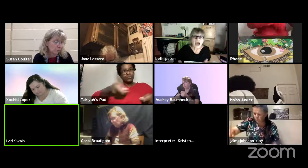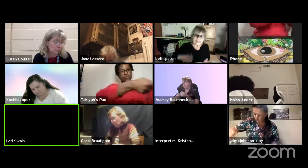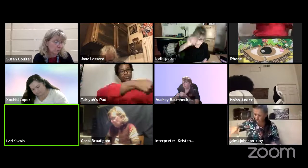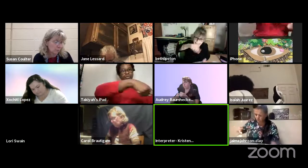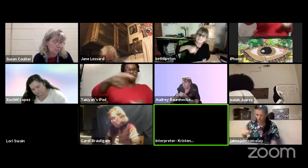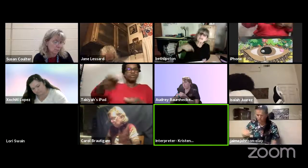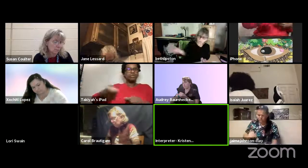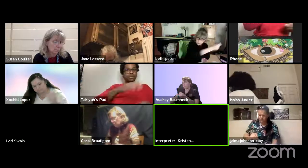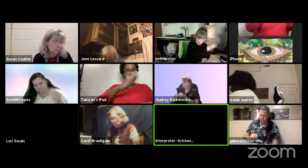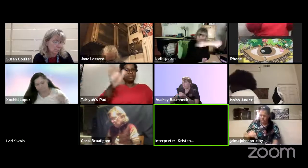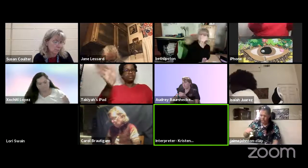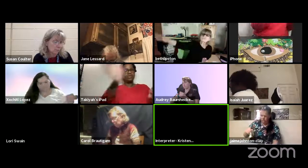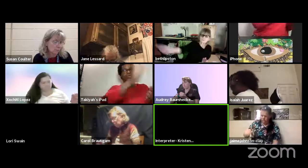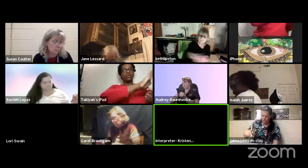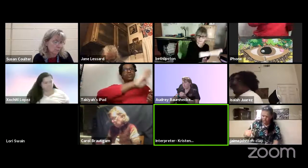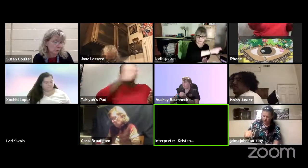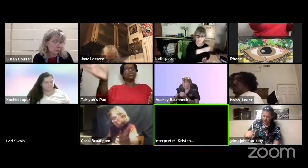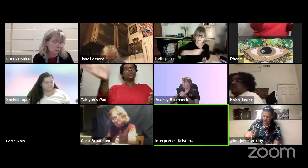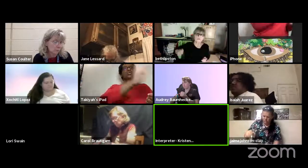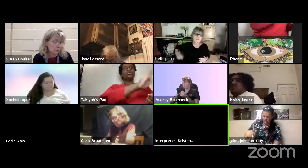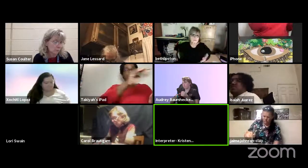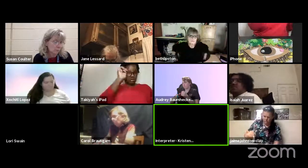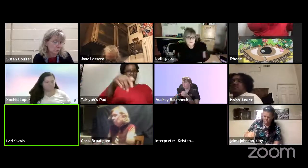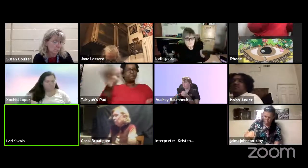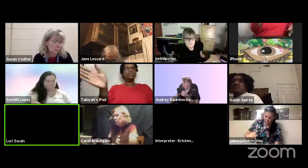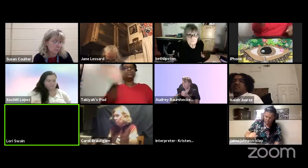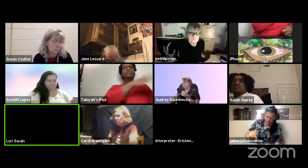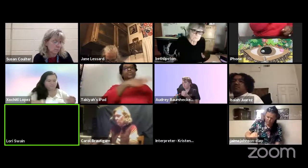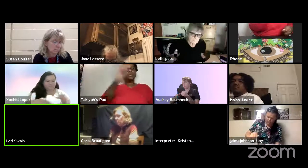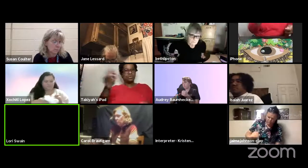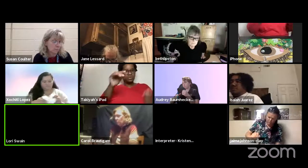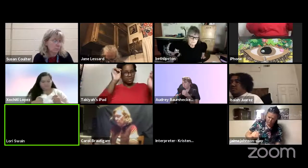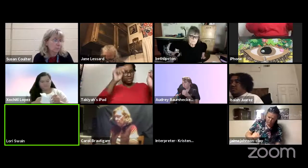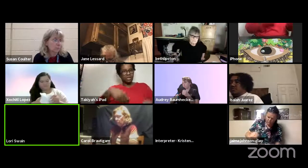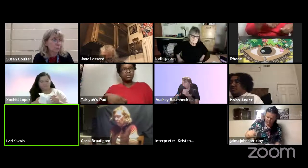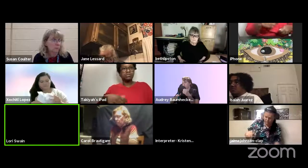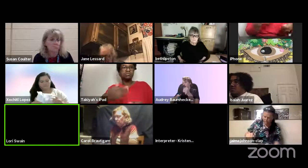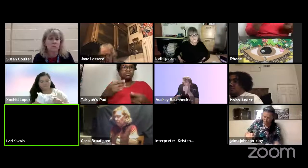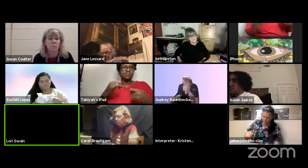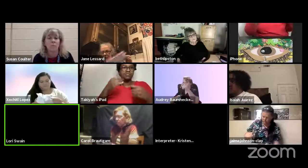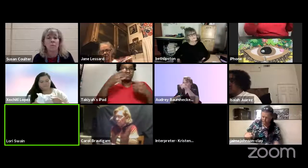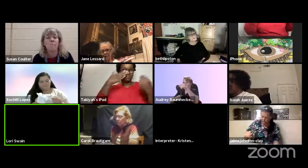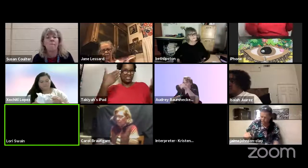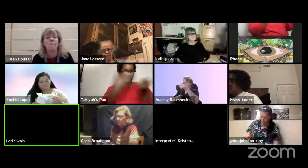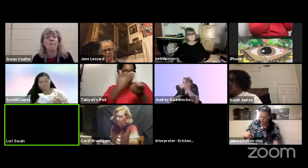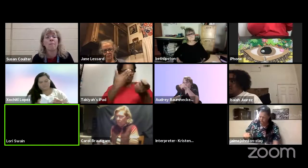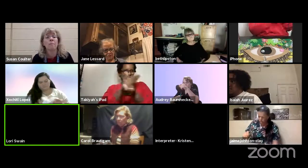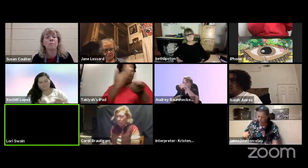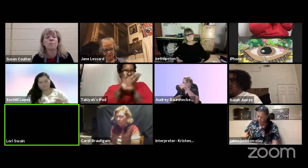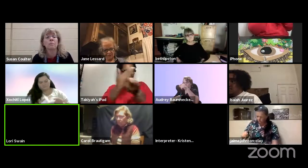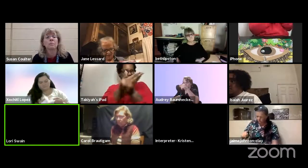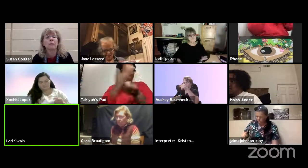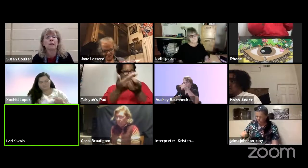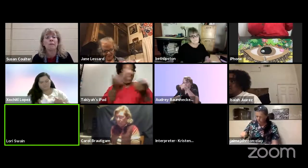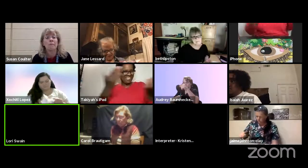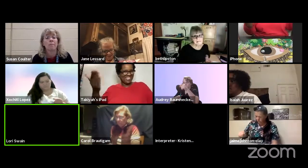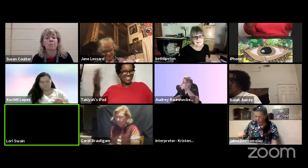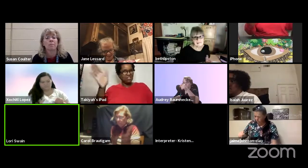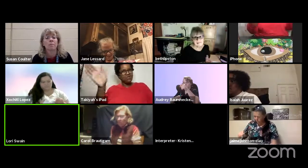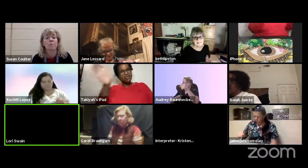Oh, okay. Now, do you know Oh, yeah, those the you Swiffer. can wipe that away super easily. Yeah, with a Swiffer.